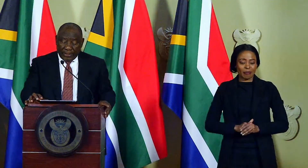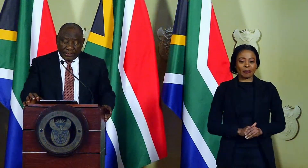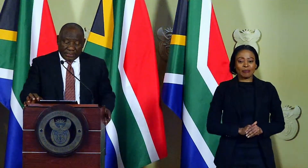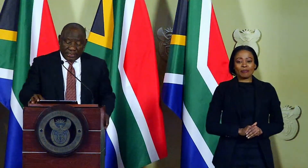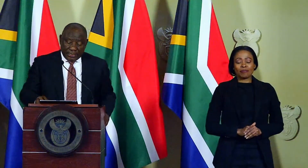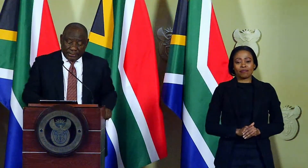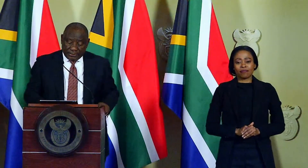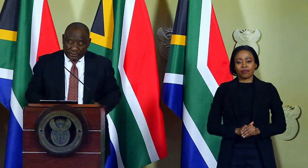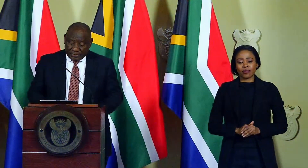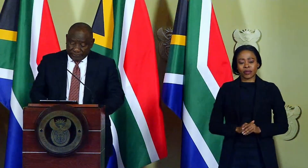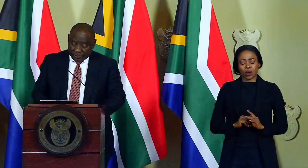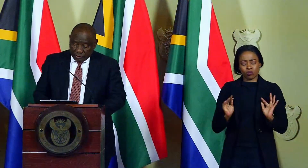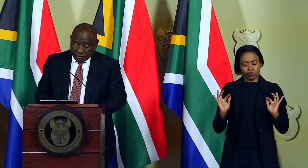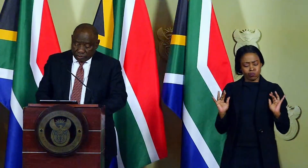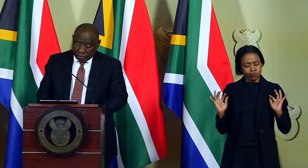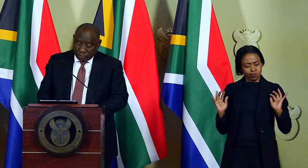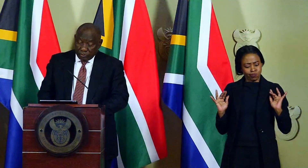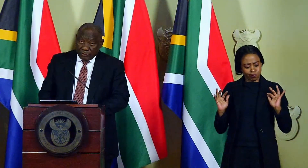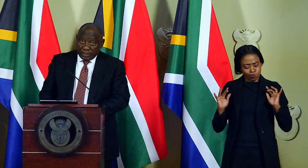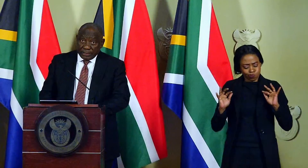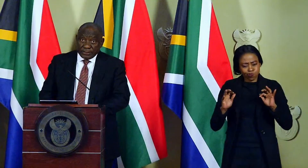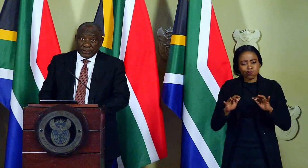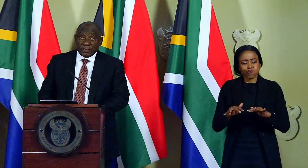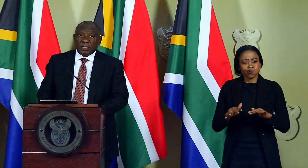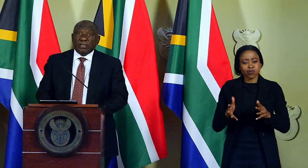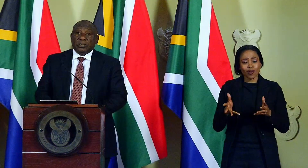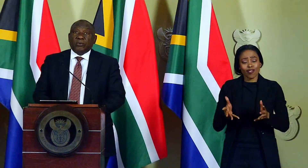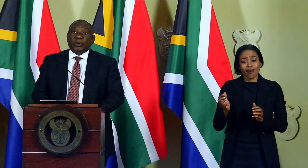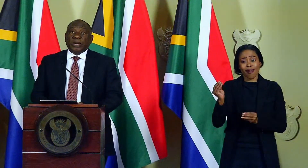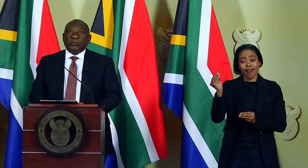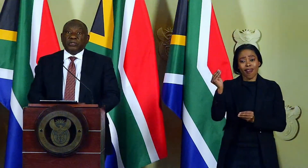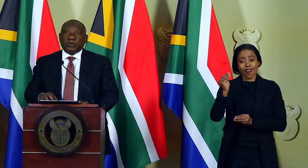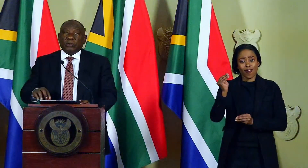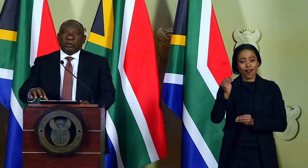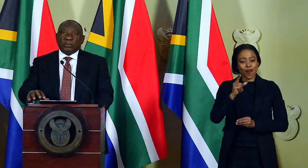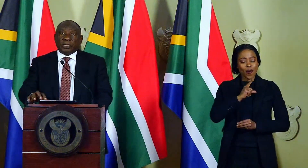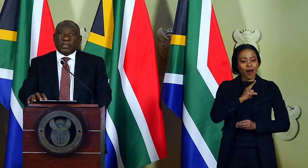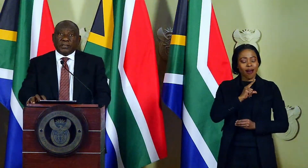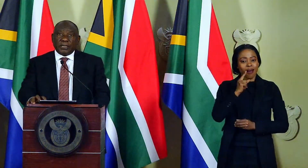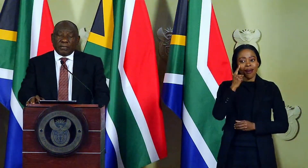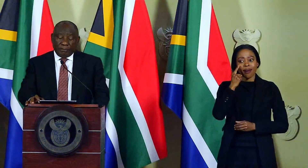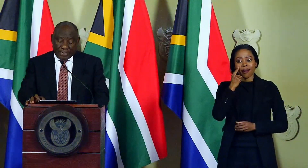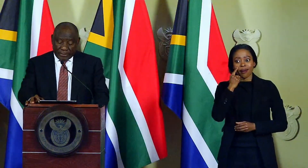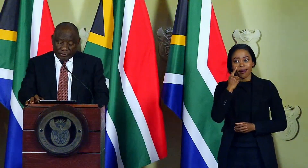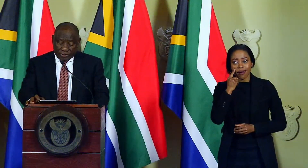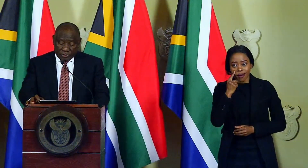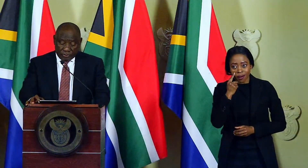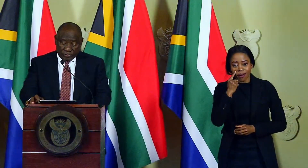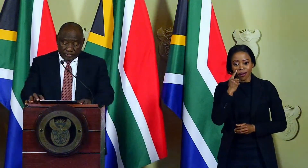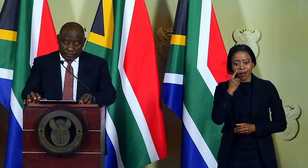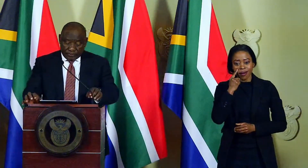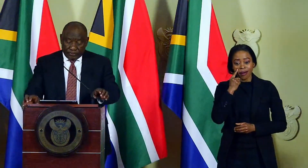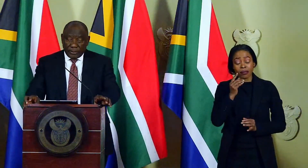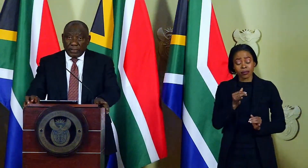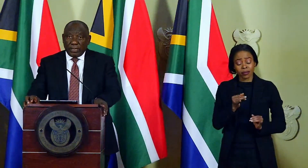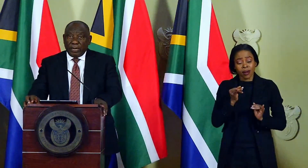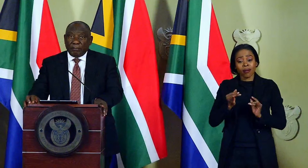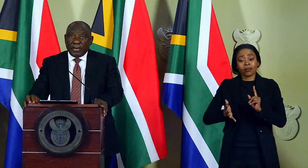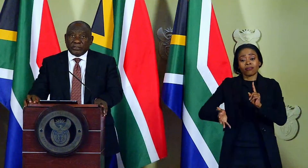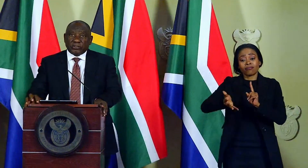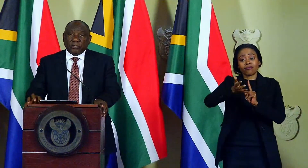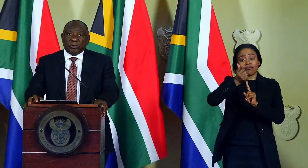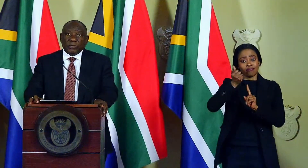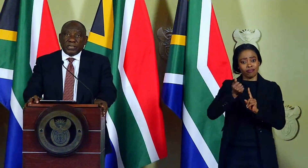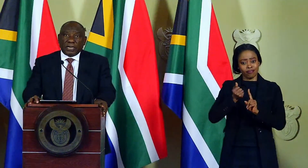We are gathered here this afternoon to witness what I would call a real milestone,